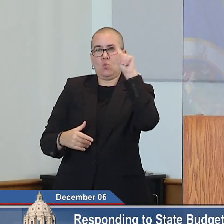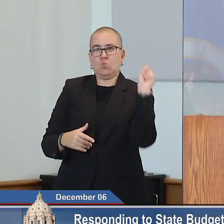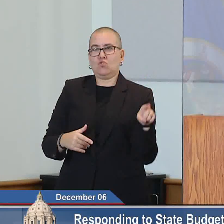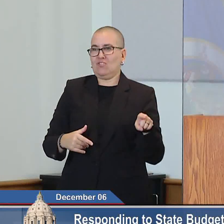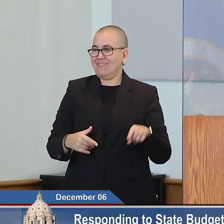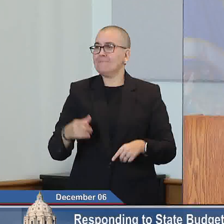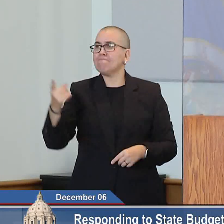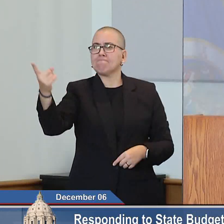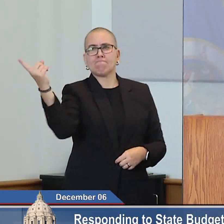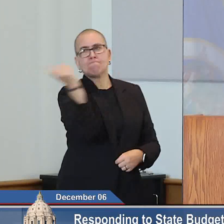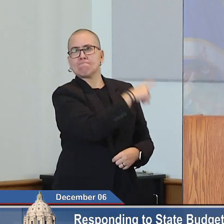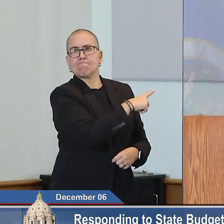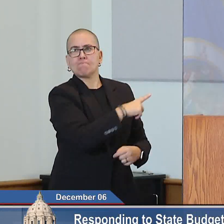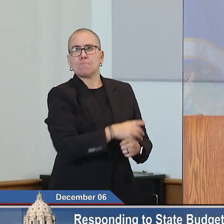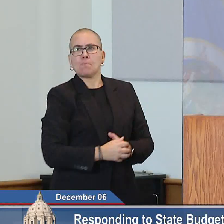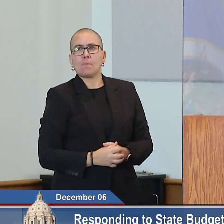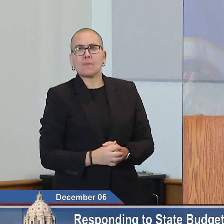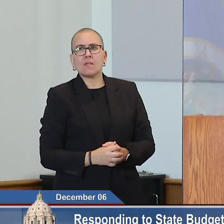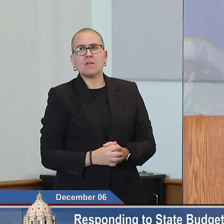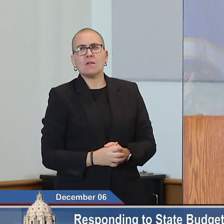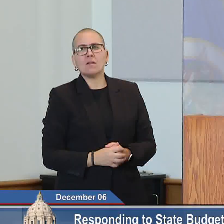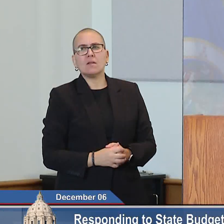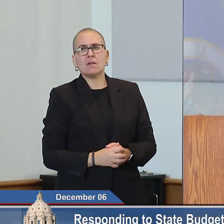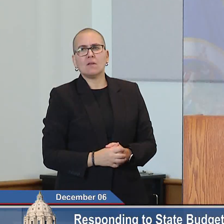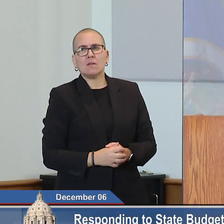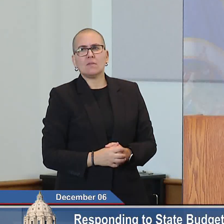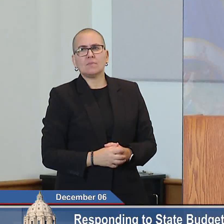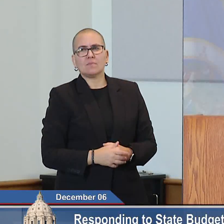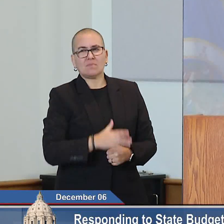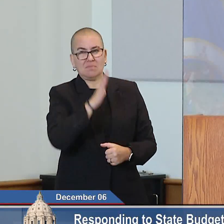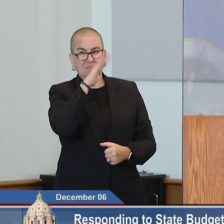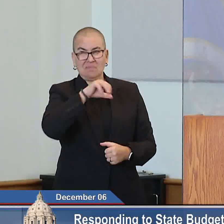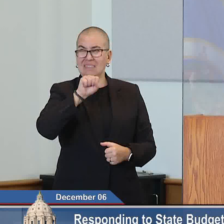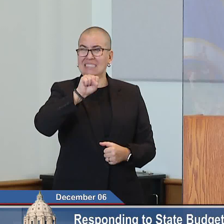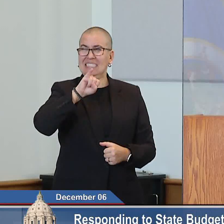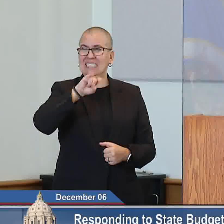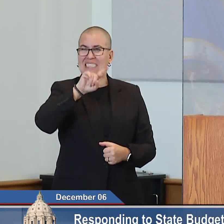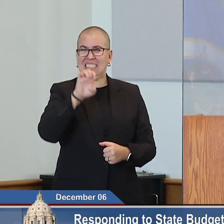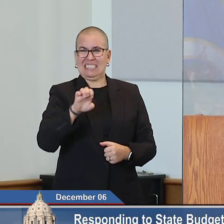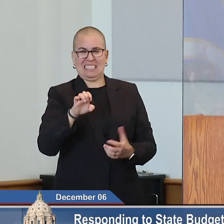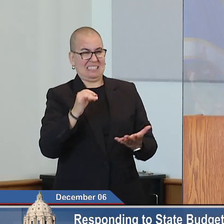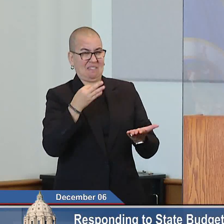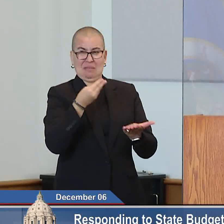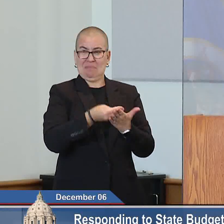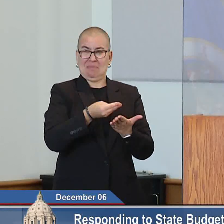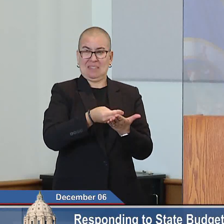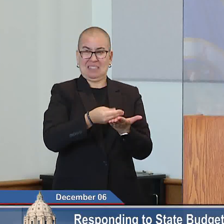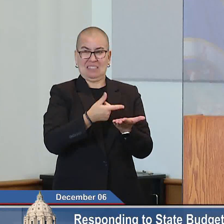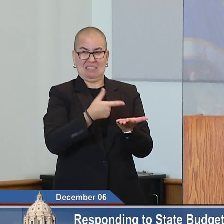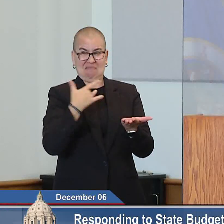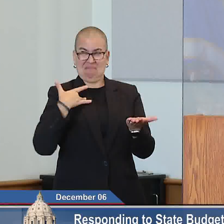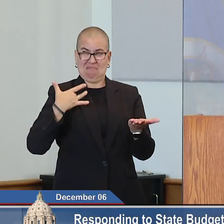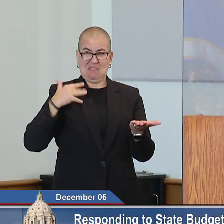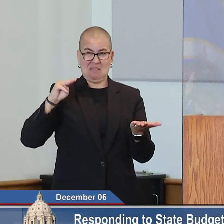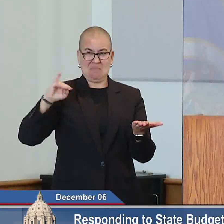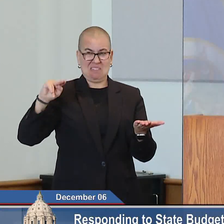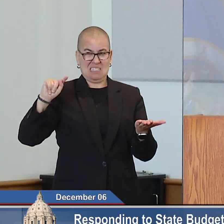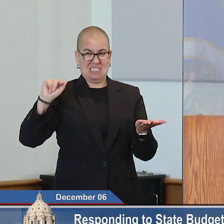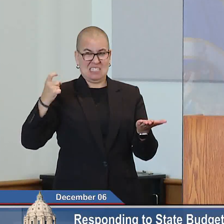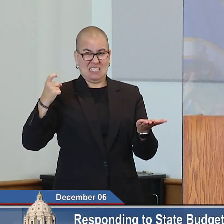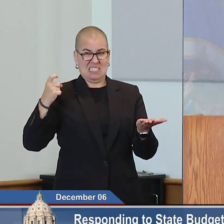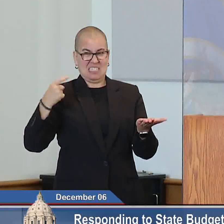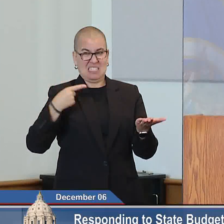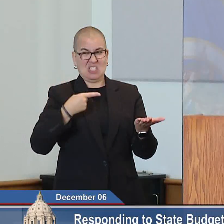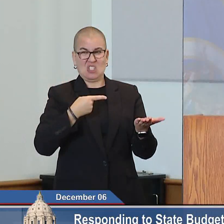was just wondering, given the size of this surplus, do you feel that, can you characterize Minnesota's tax rates as too high? Are we collecting too